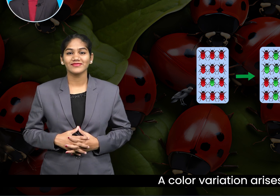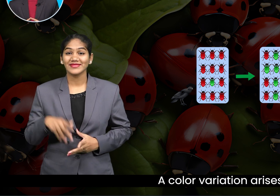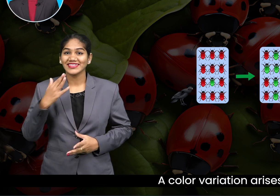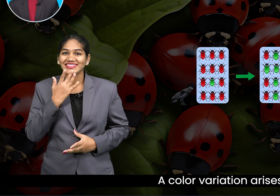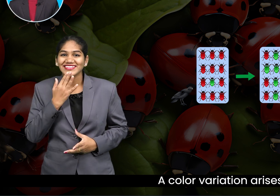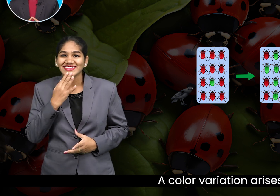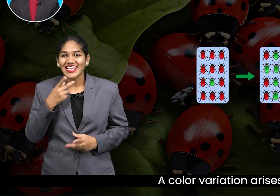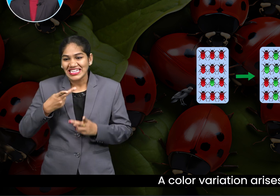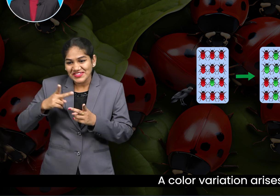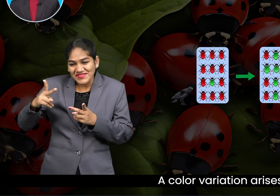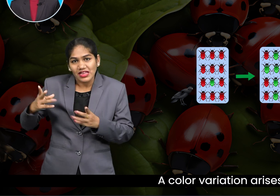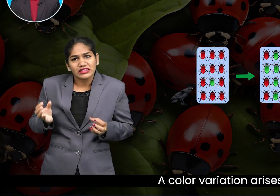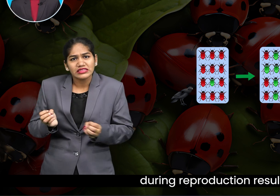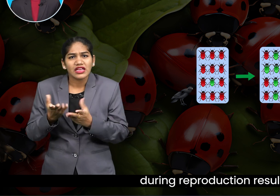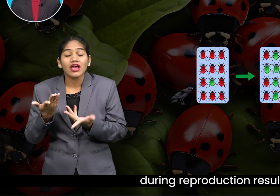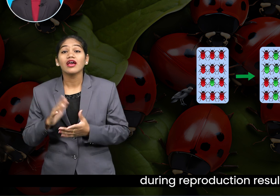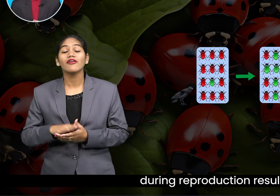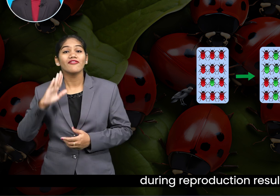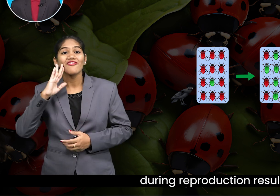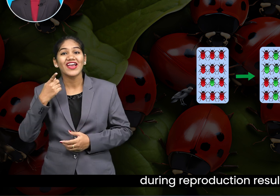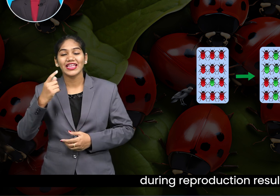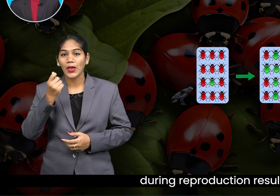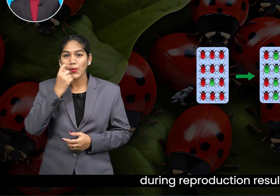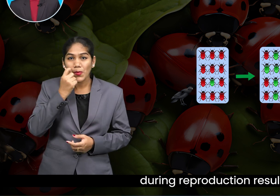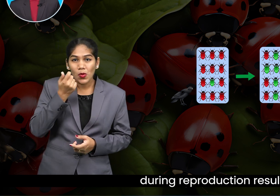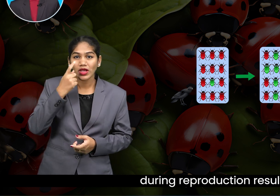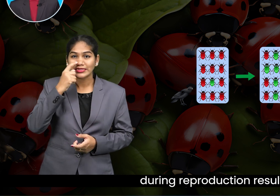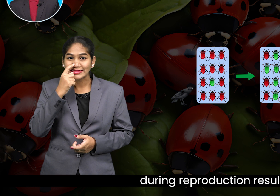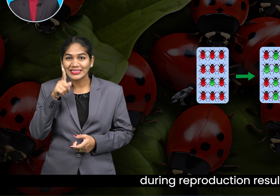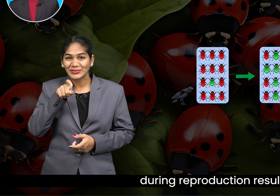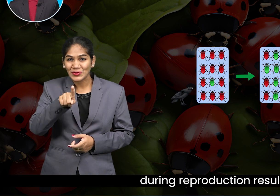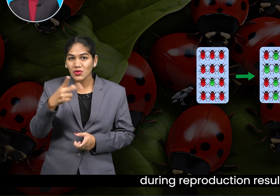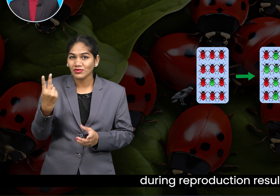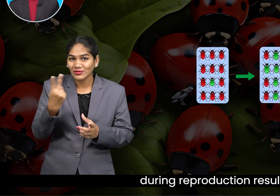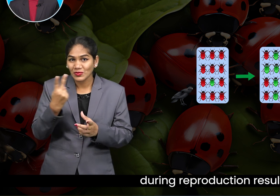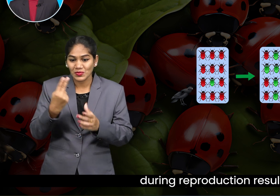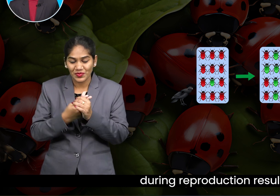A color variation arises during reproduction,